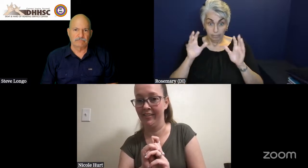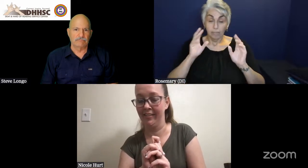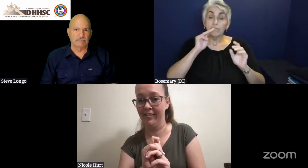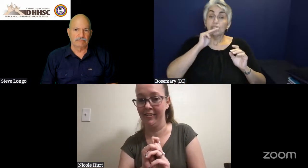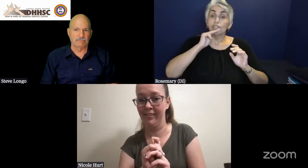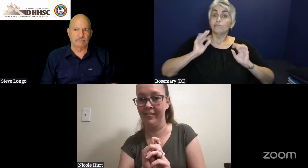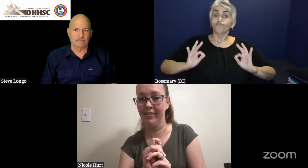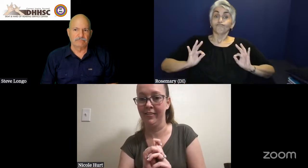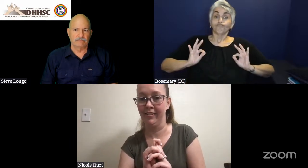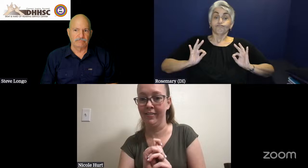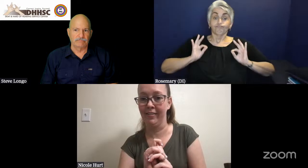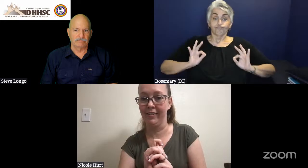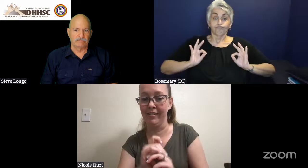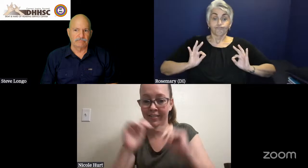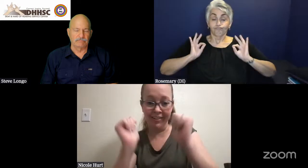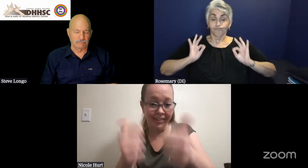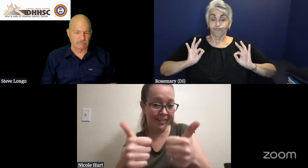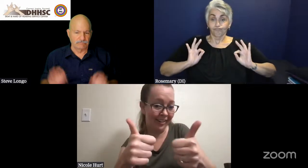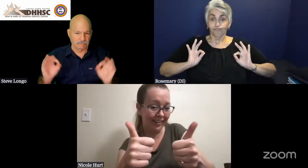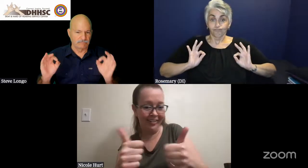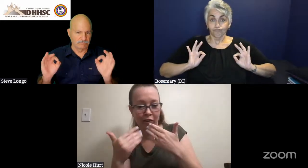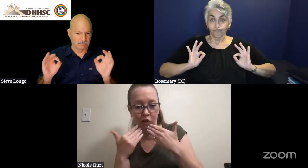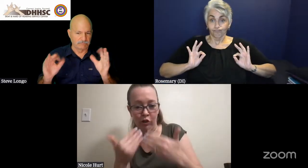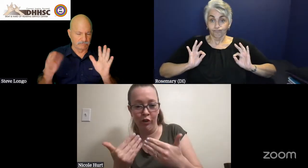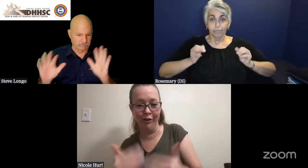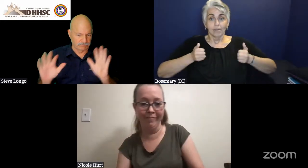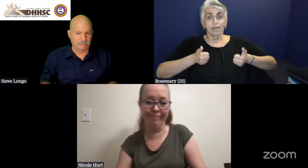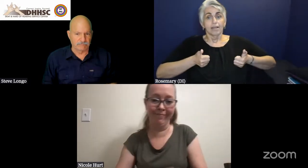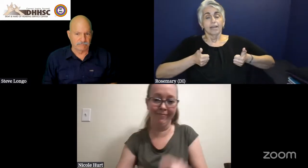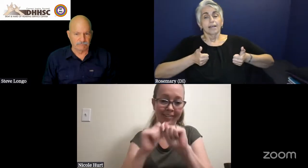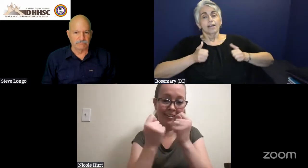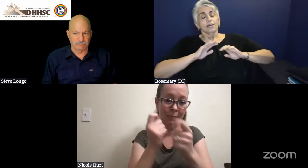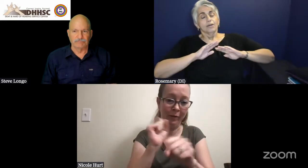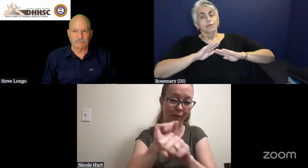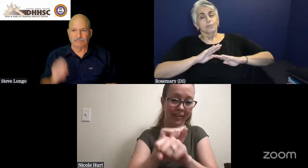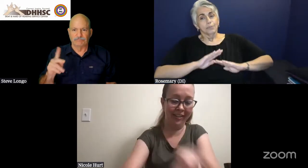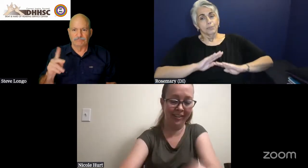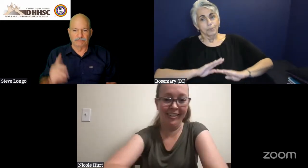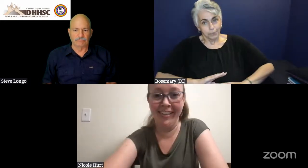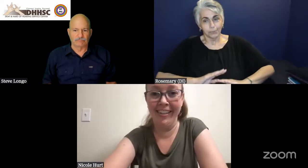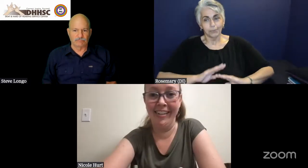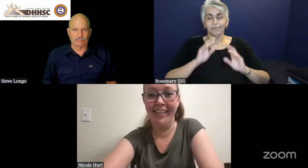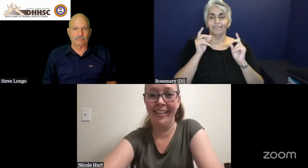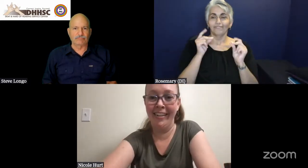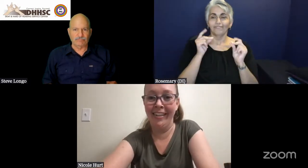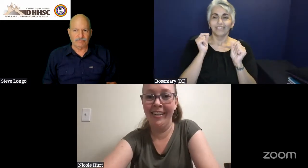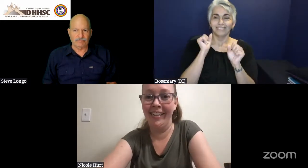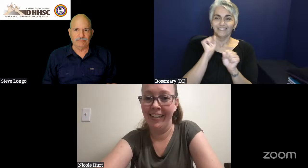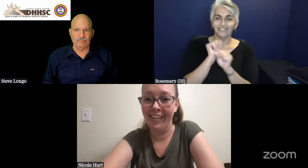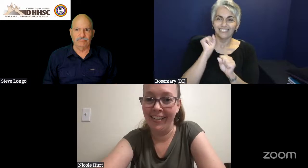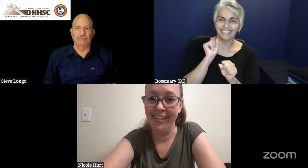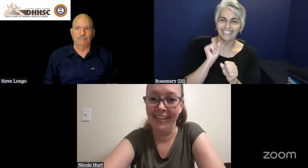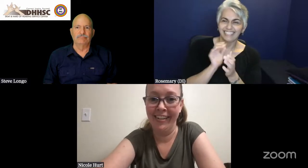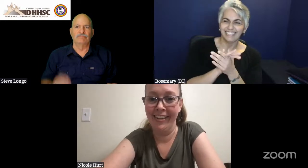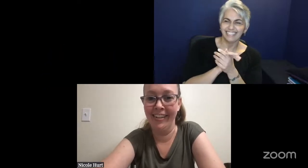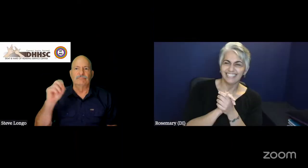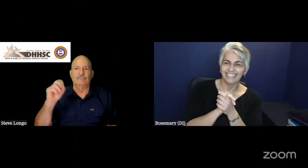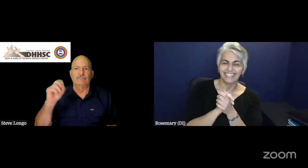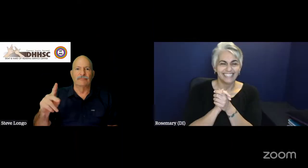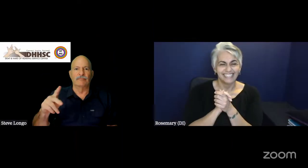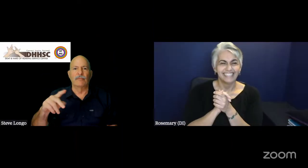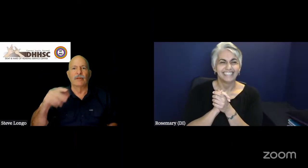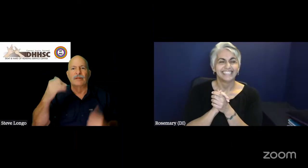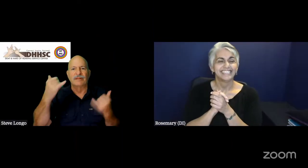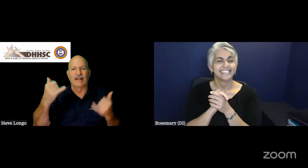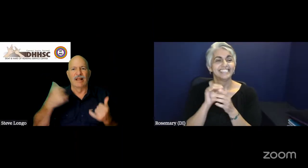needs to be added. And Michelle is saying it's good, and everybody else says, okay. So Nicole is saying, great, that